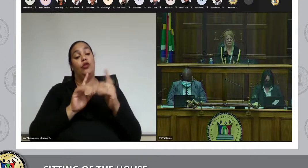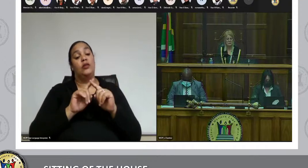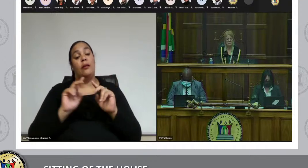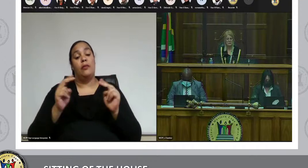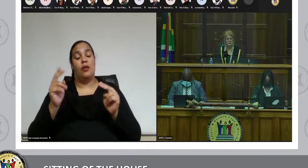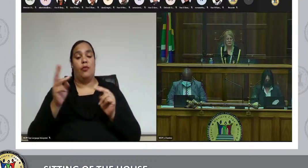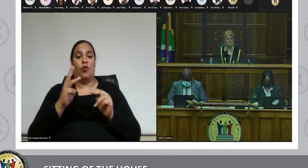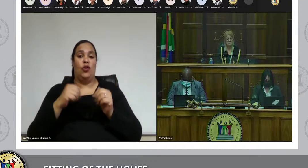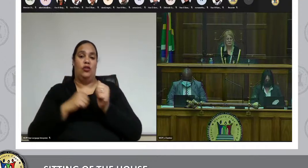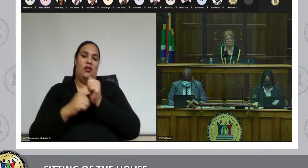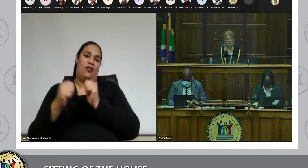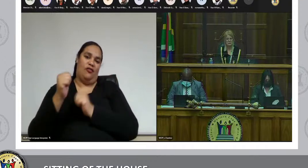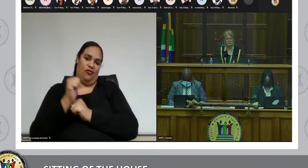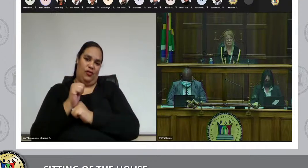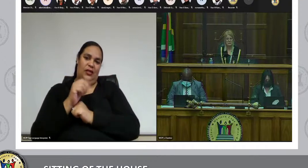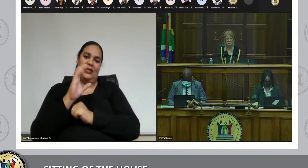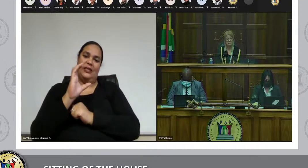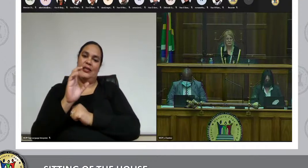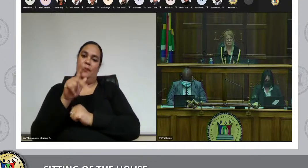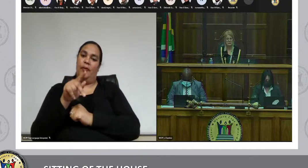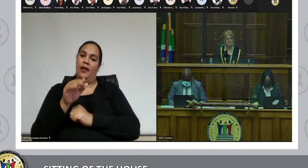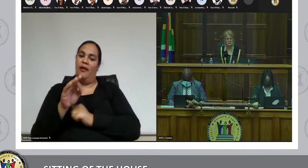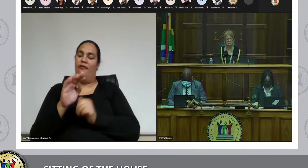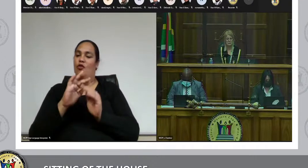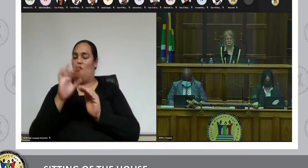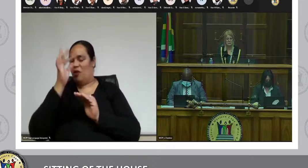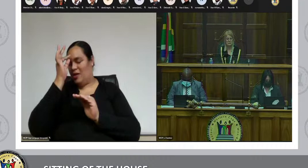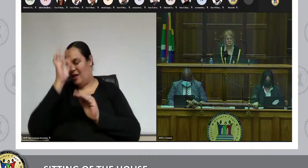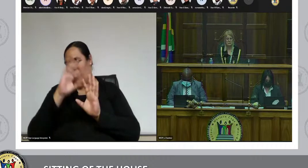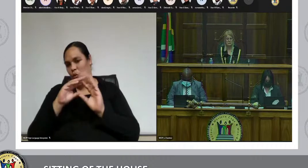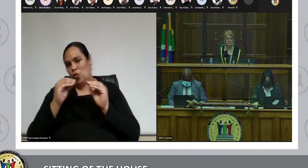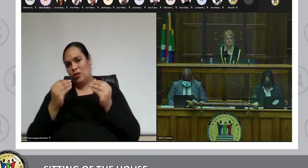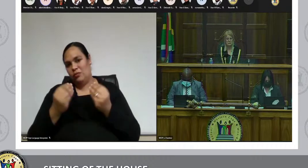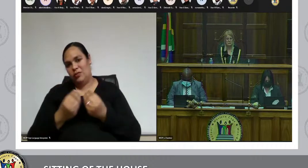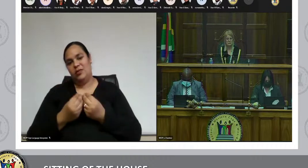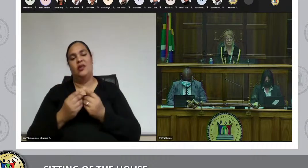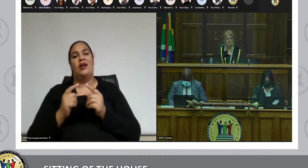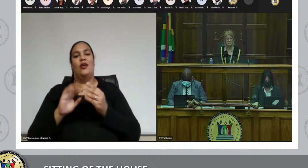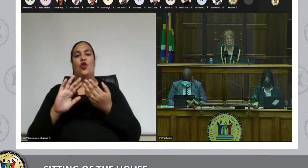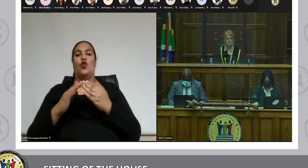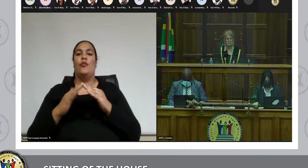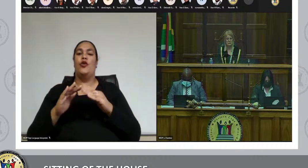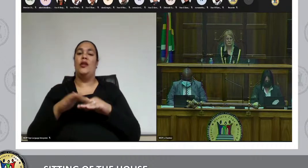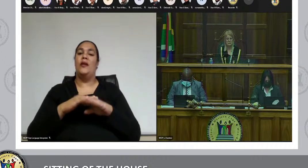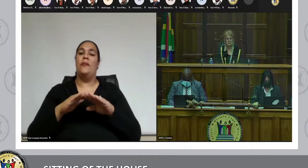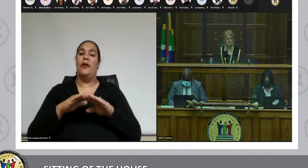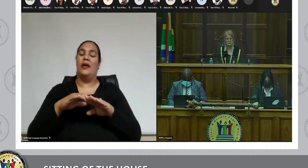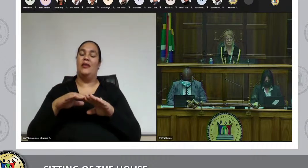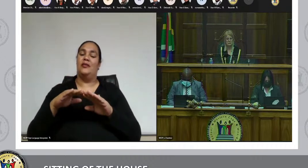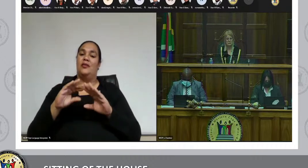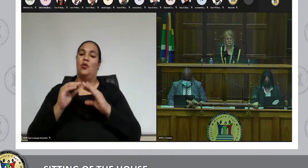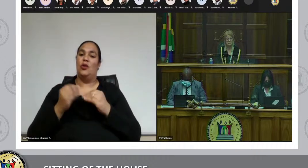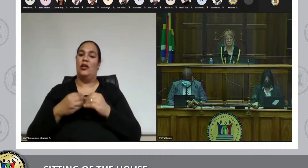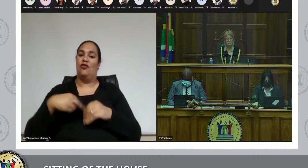watch structures, CPFs, non-governmental organizations, community-based organizations, religious